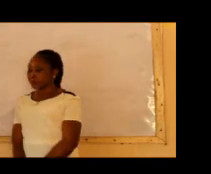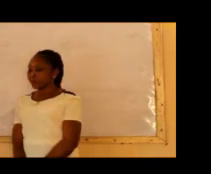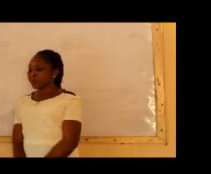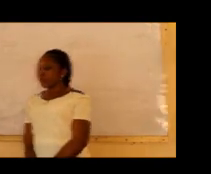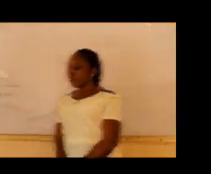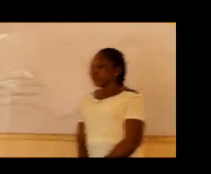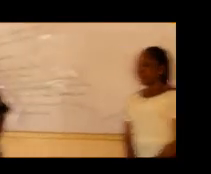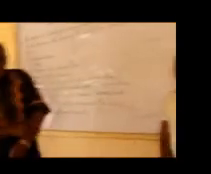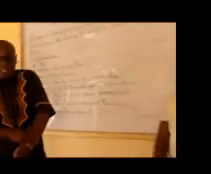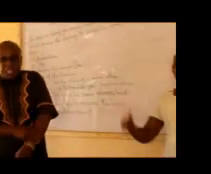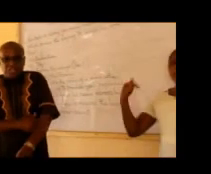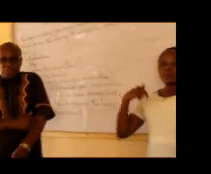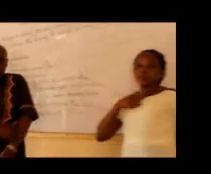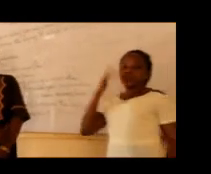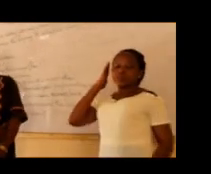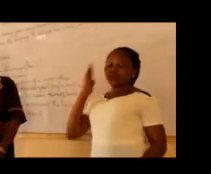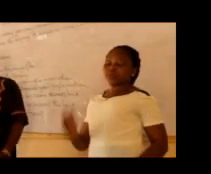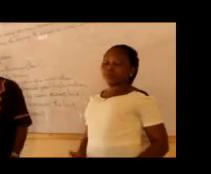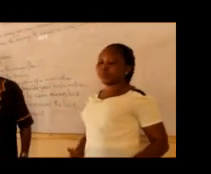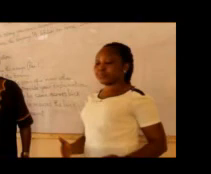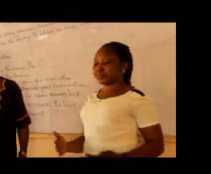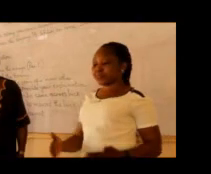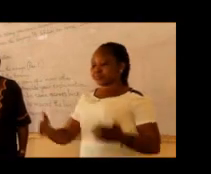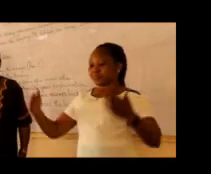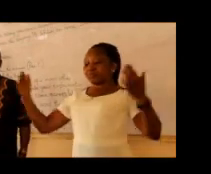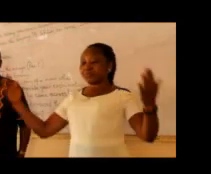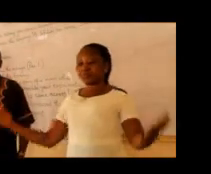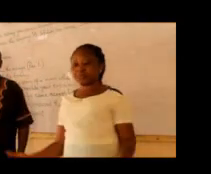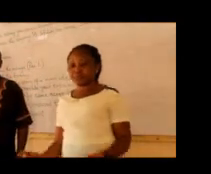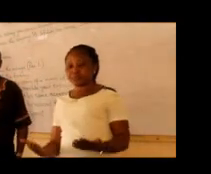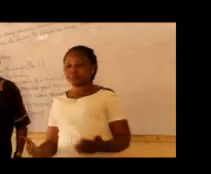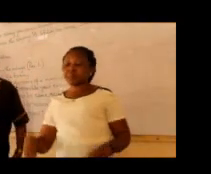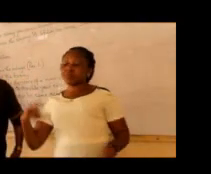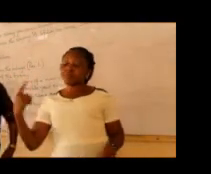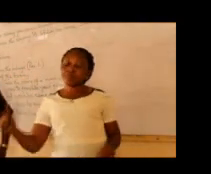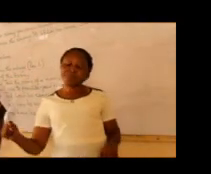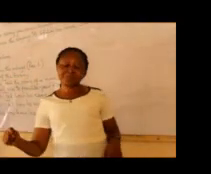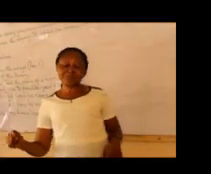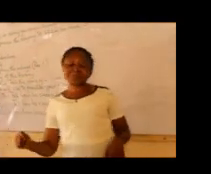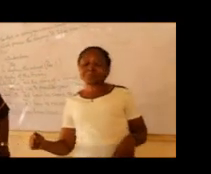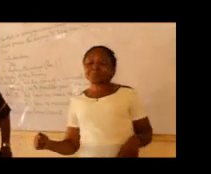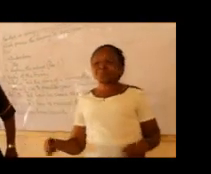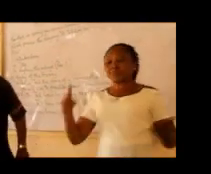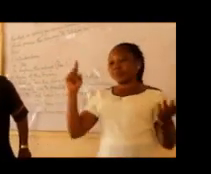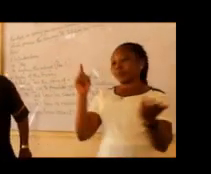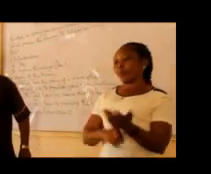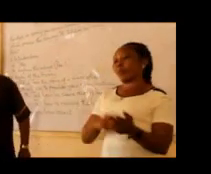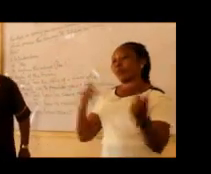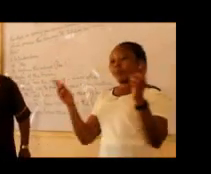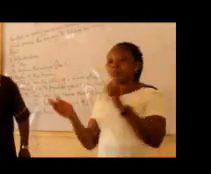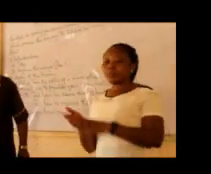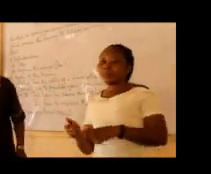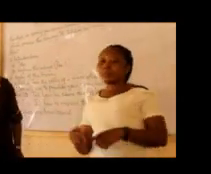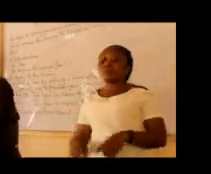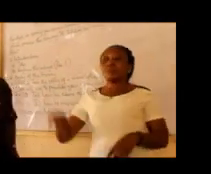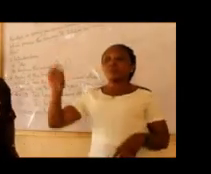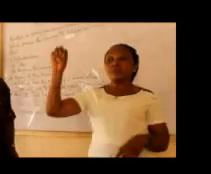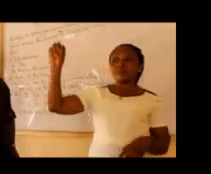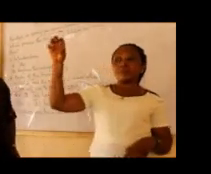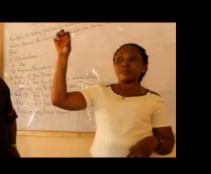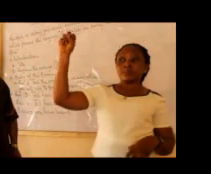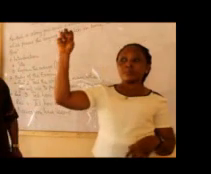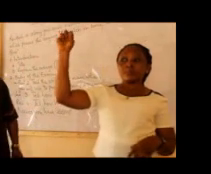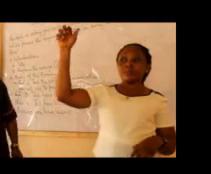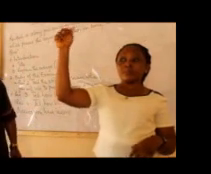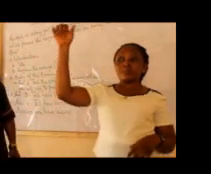We will just introduce the argumentative essay, and so when next we come,